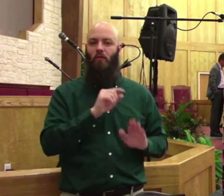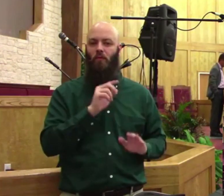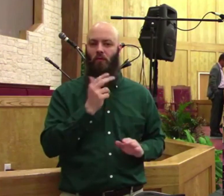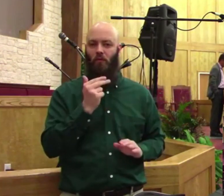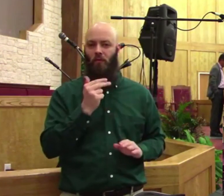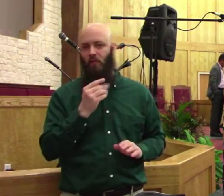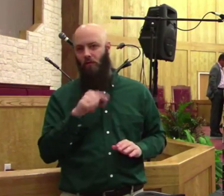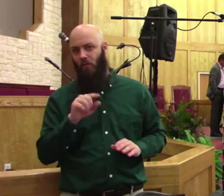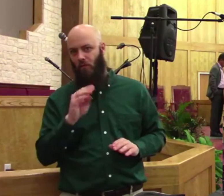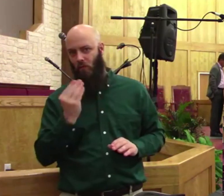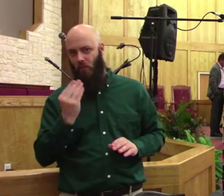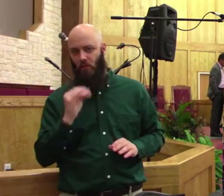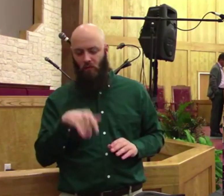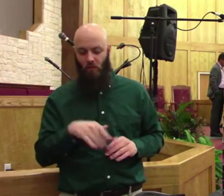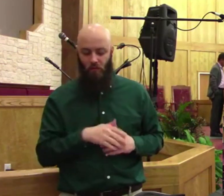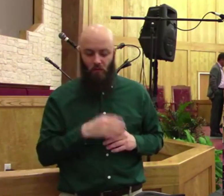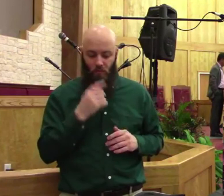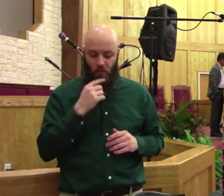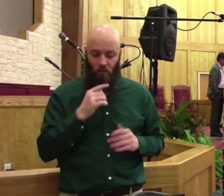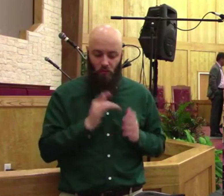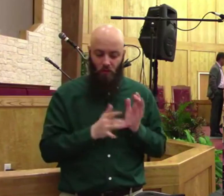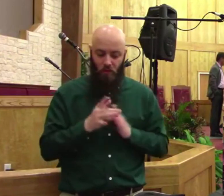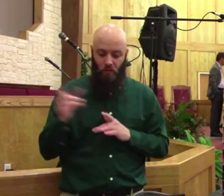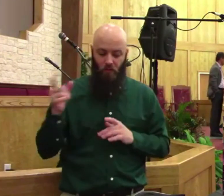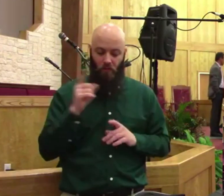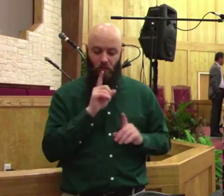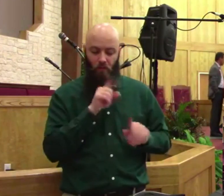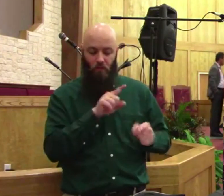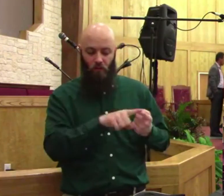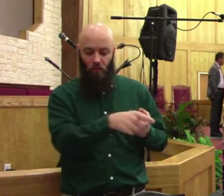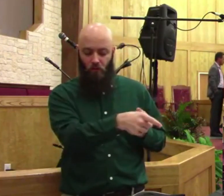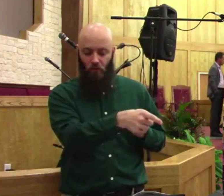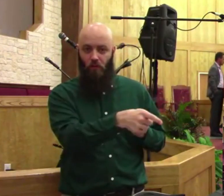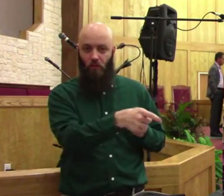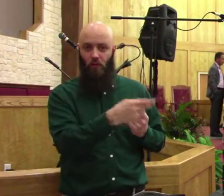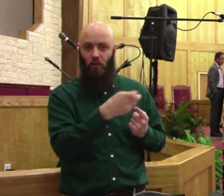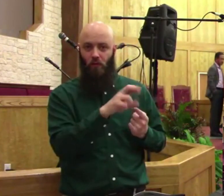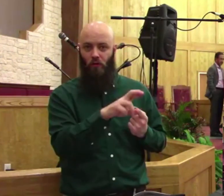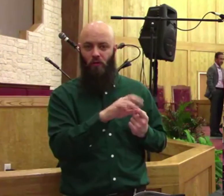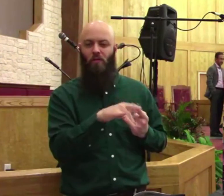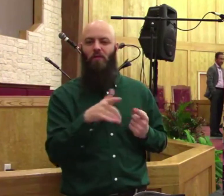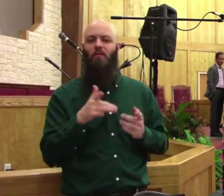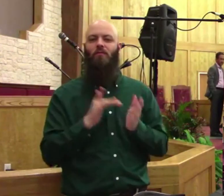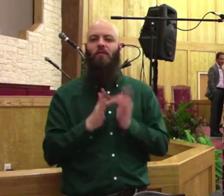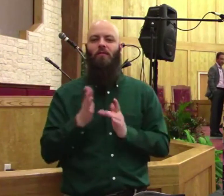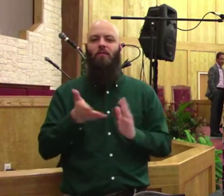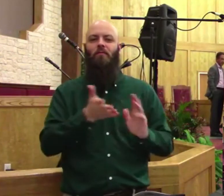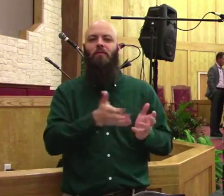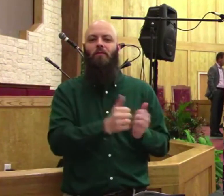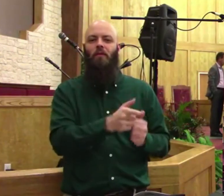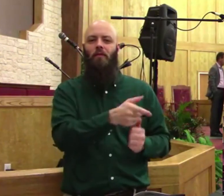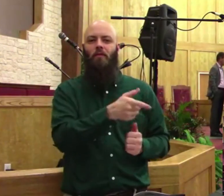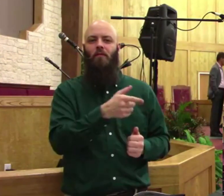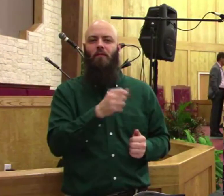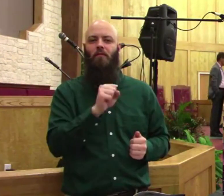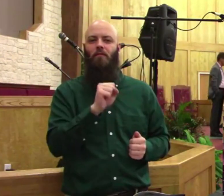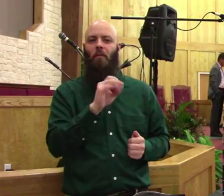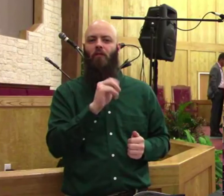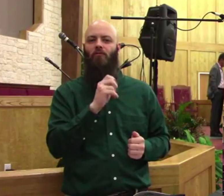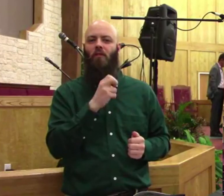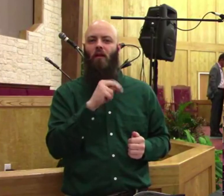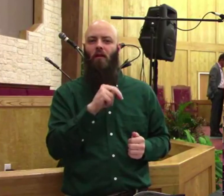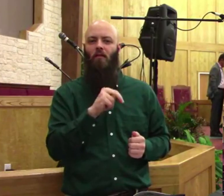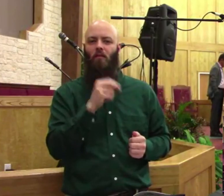14. And Jesus said to her, this is during Jesus' conversation with this Samaritan woman by the